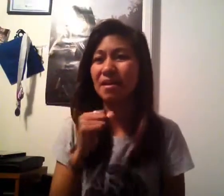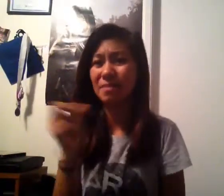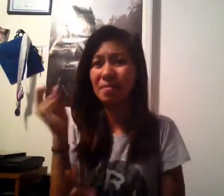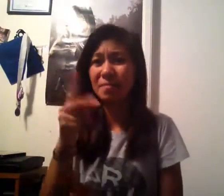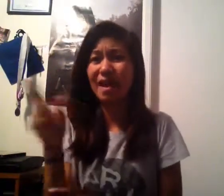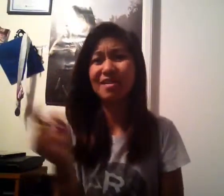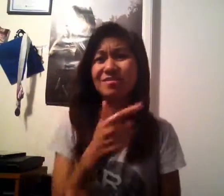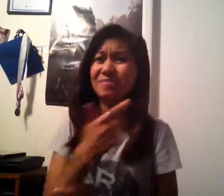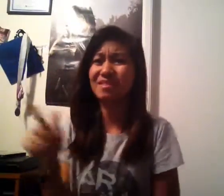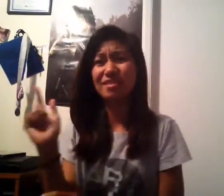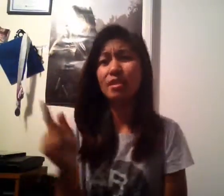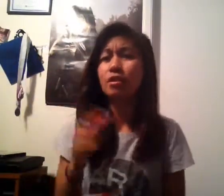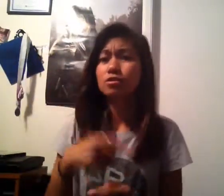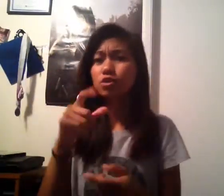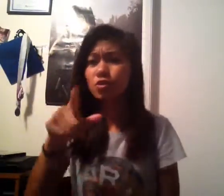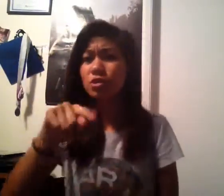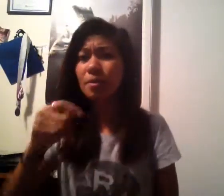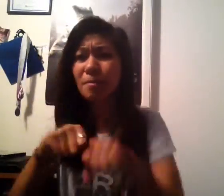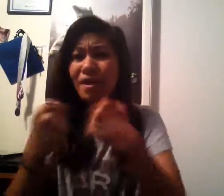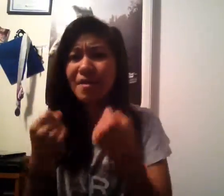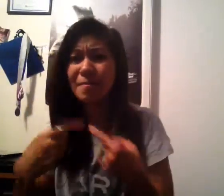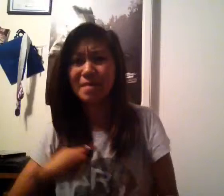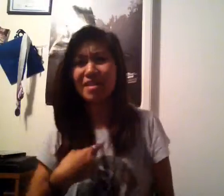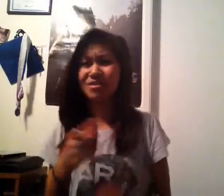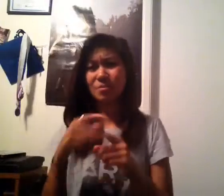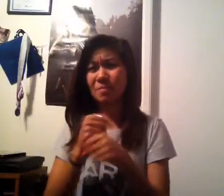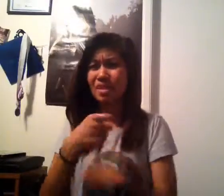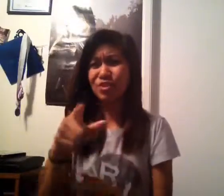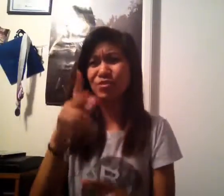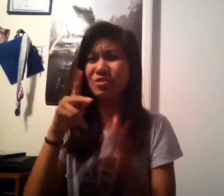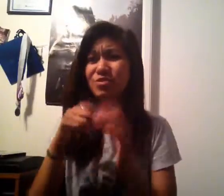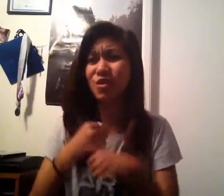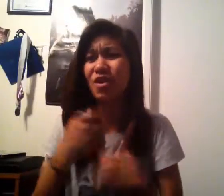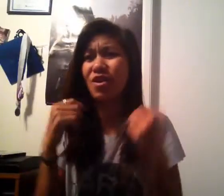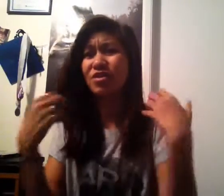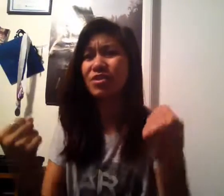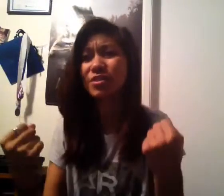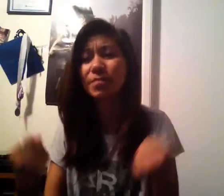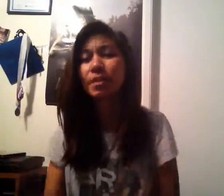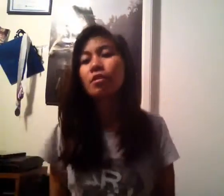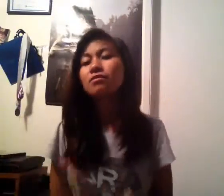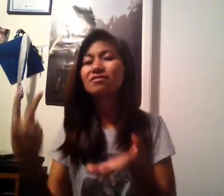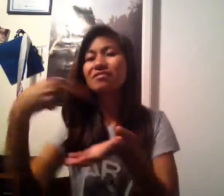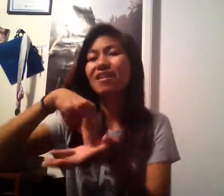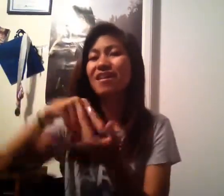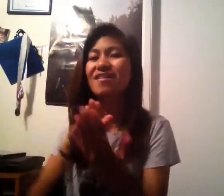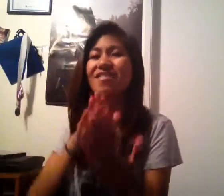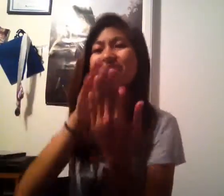swinging. You tried to break me, but you see what doesn't kill you makes you stronger. Stand stand a little taller.